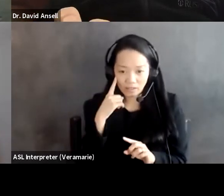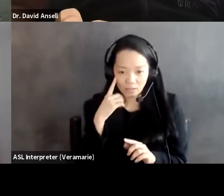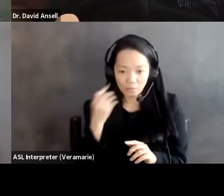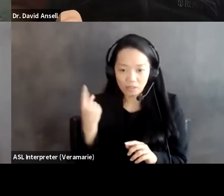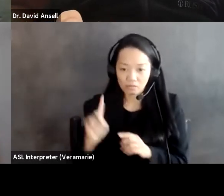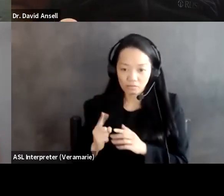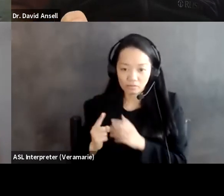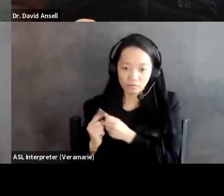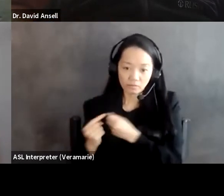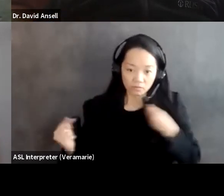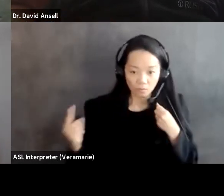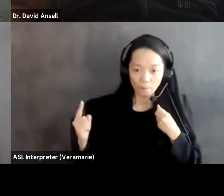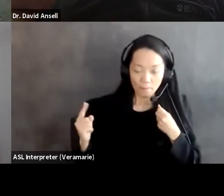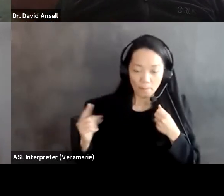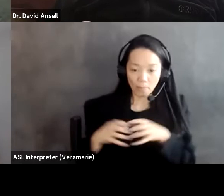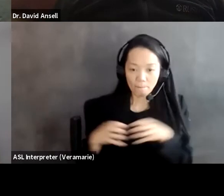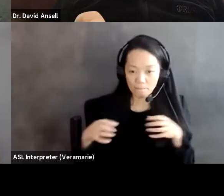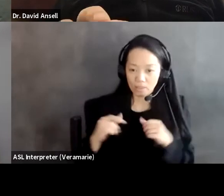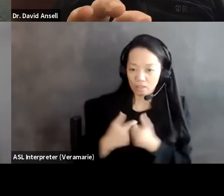You know, because we've